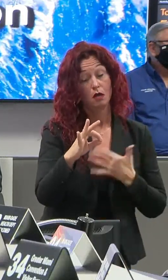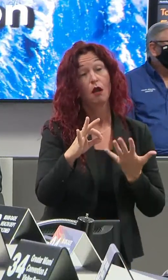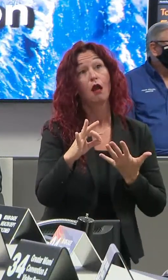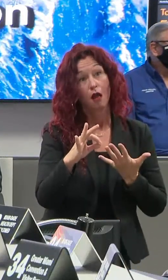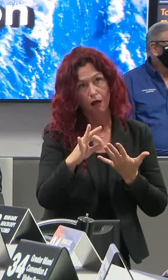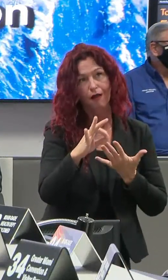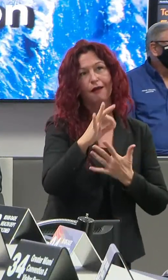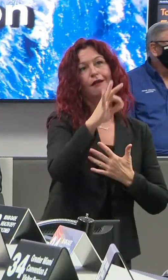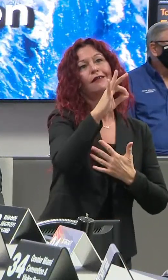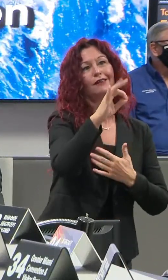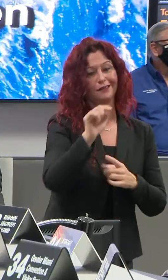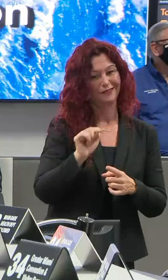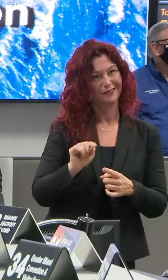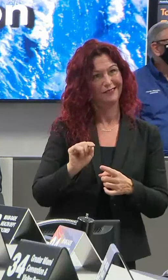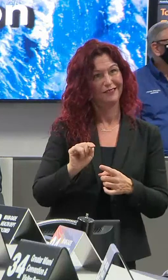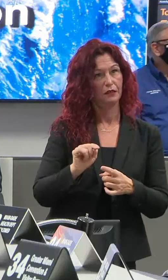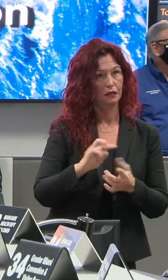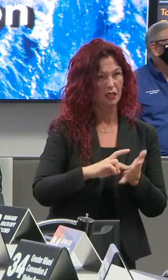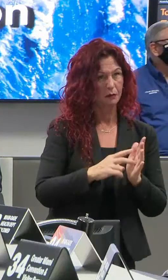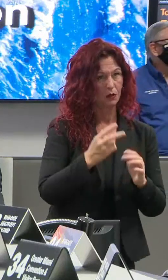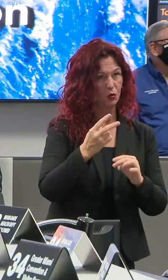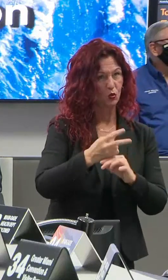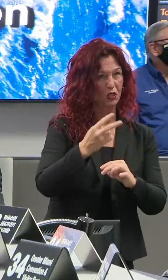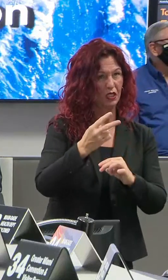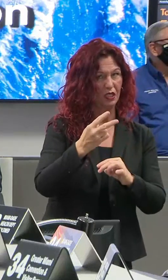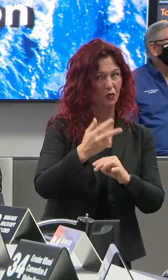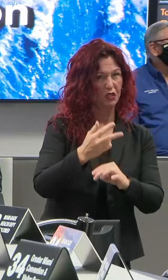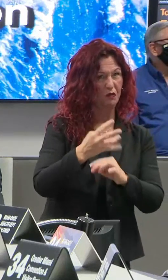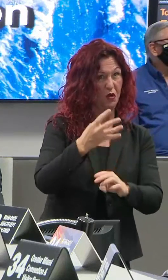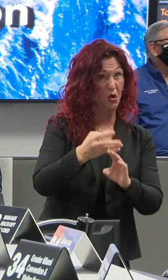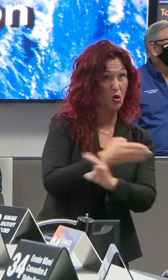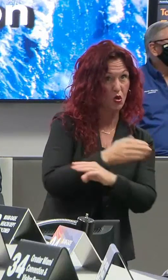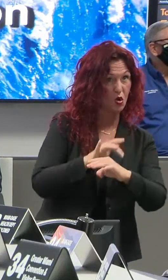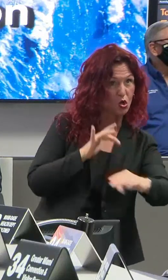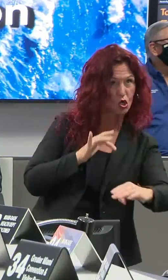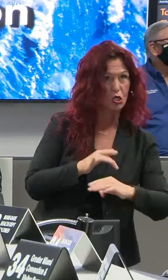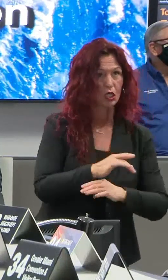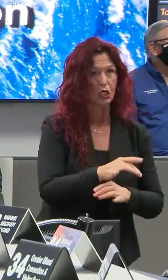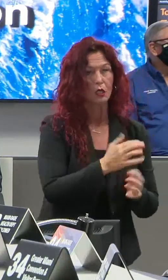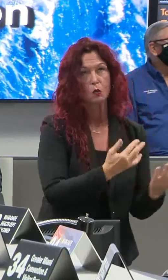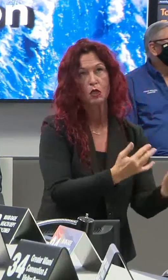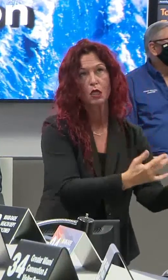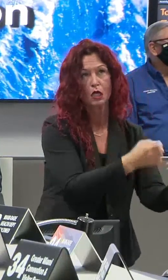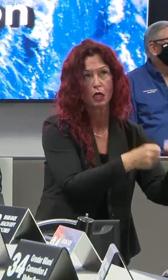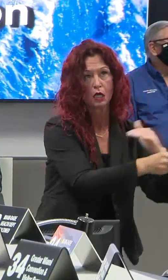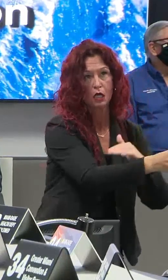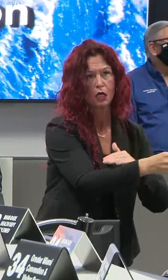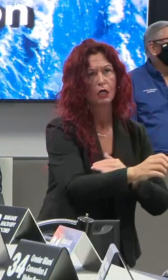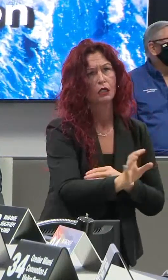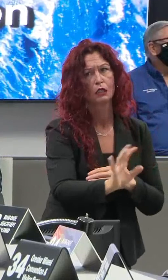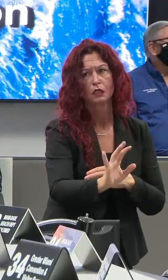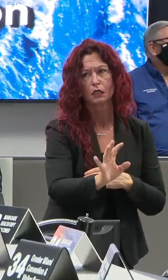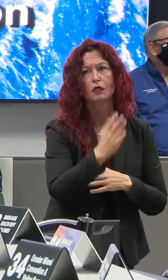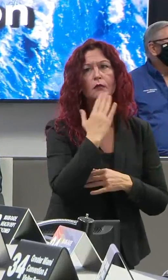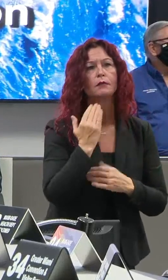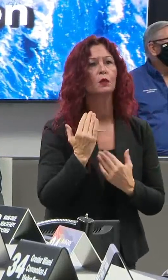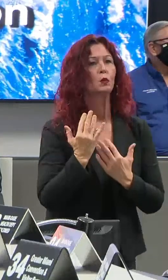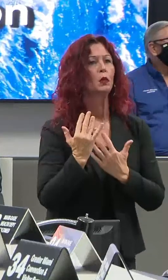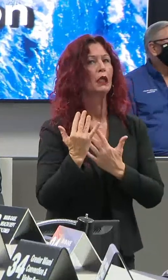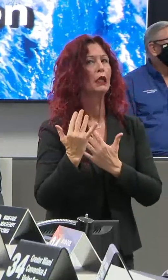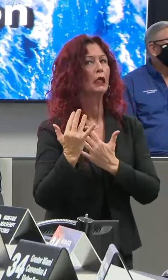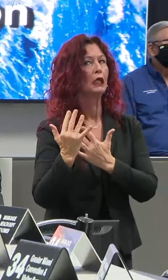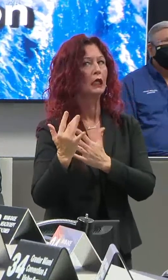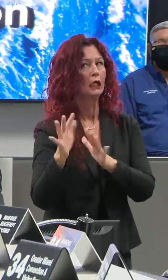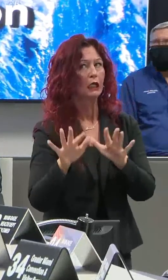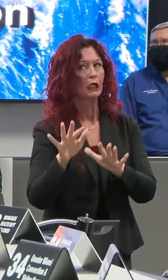can register for emergency evacuation at miamidade.gov or call 311. Now, before I take your